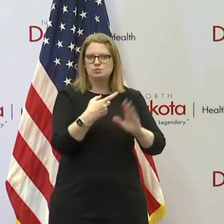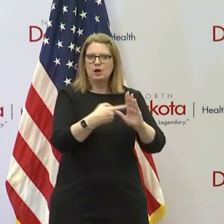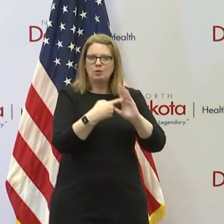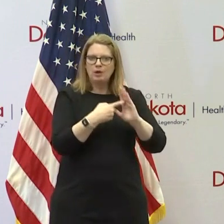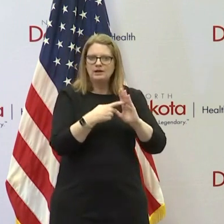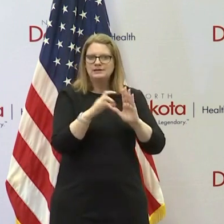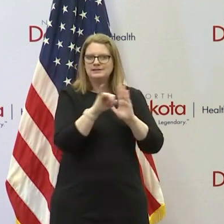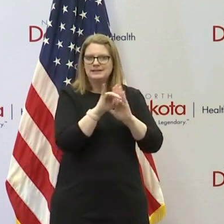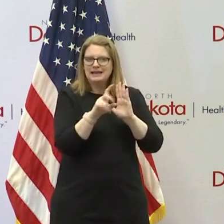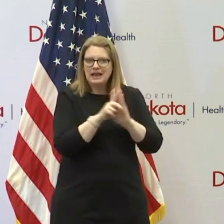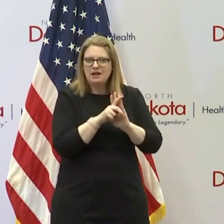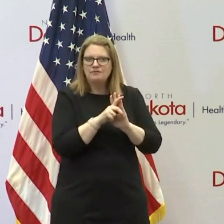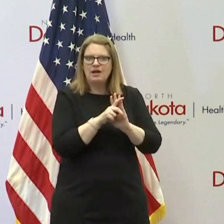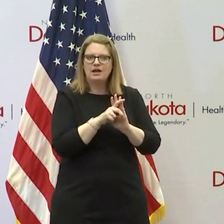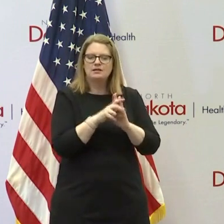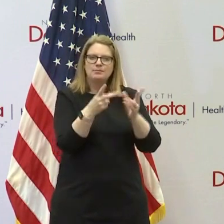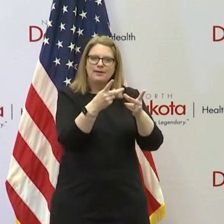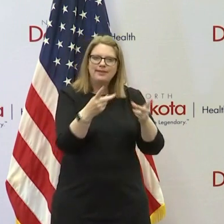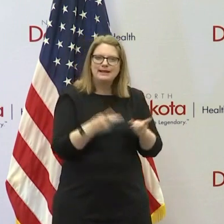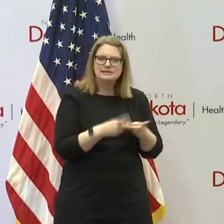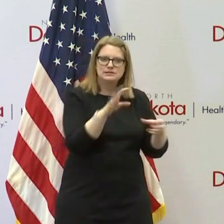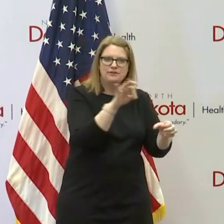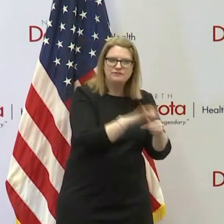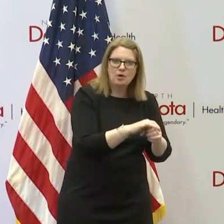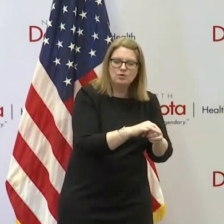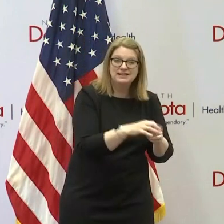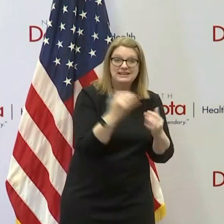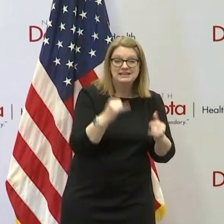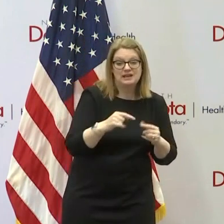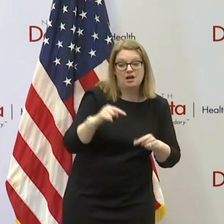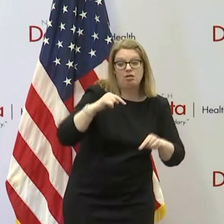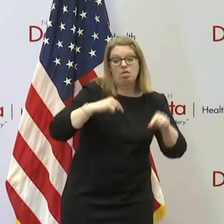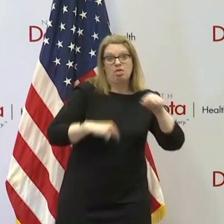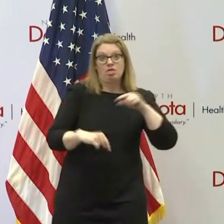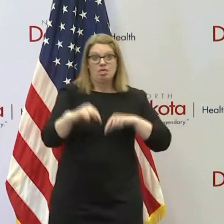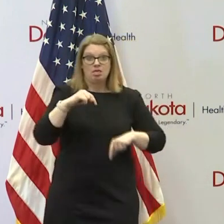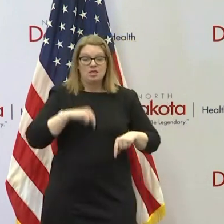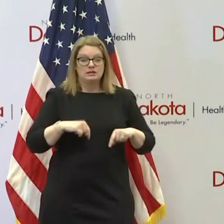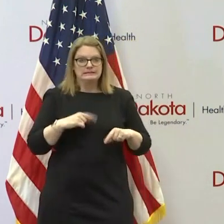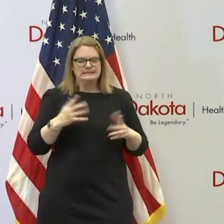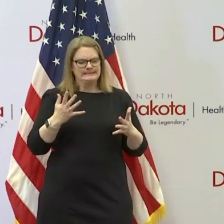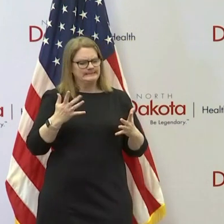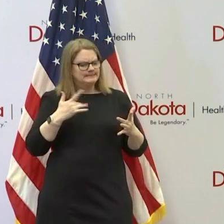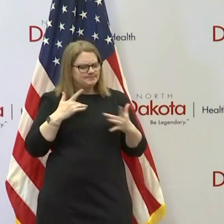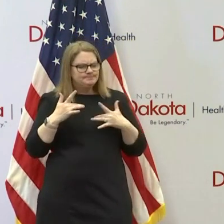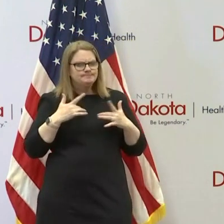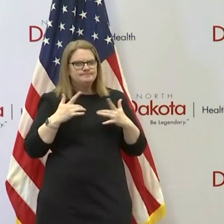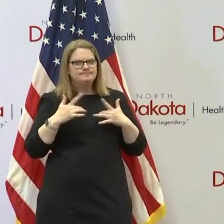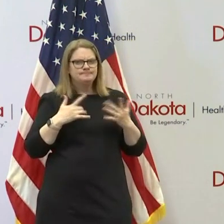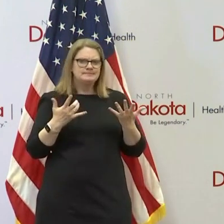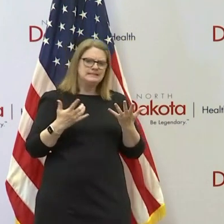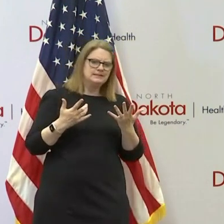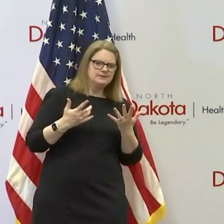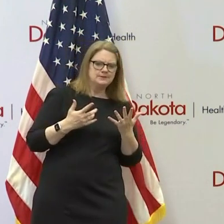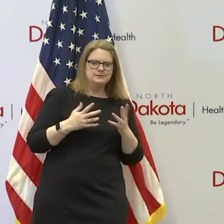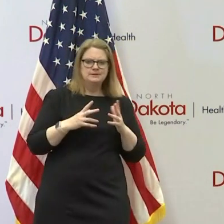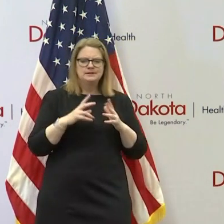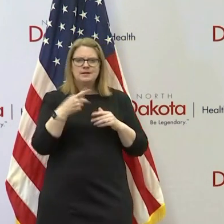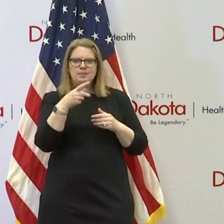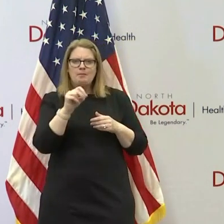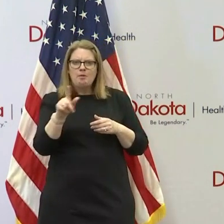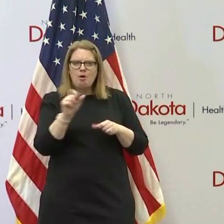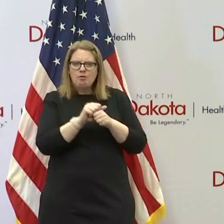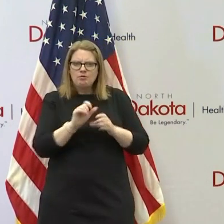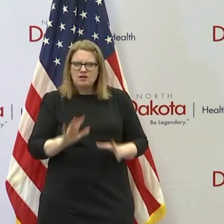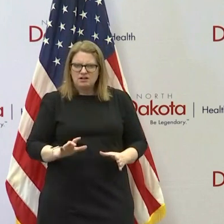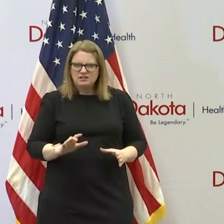identify polling places. Back at the beginning of this, when there was uncertainty and concern about the age and vulnerability of poll workers who